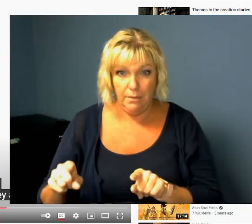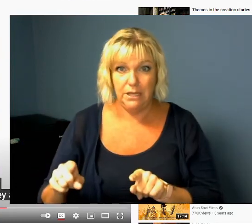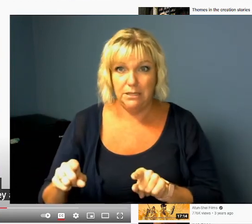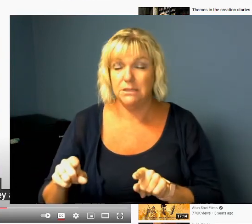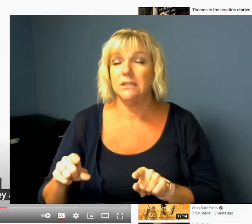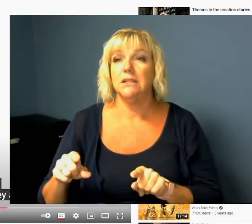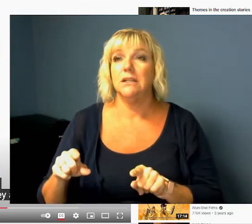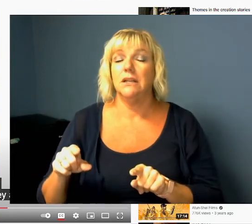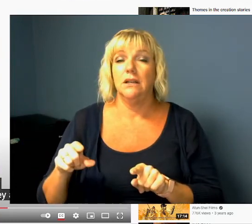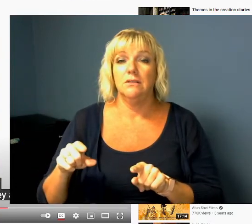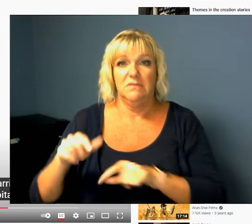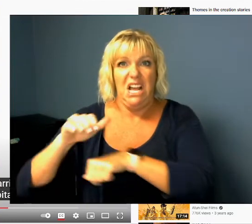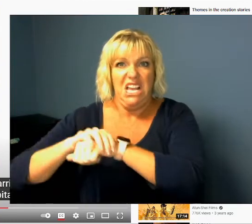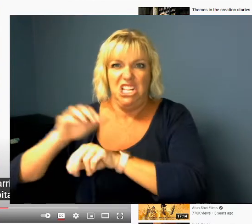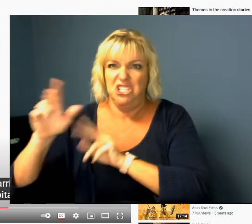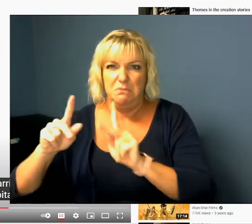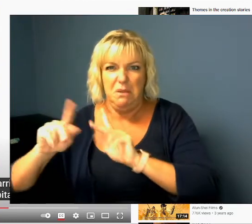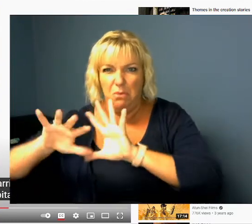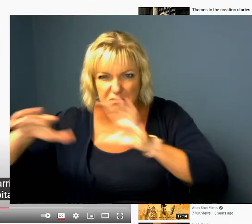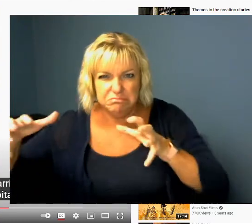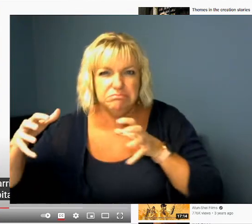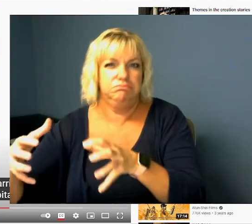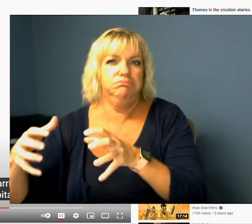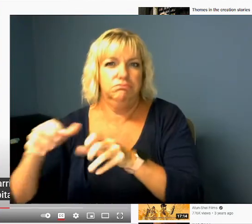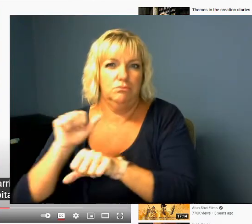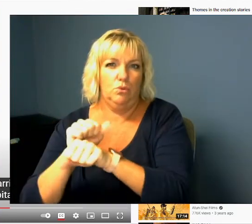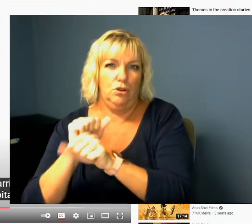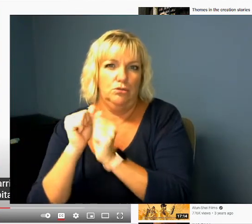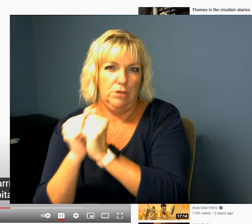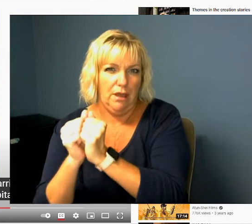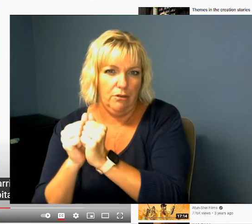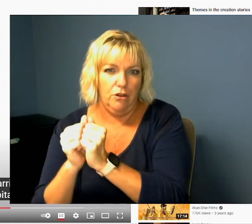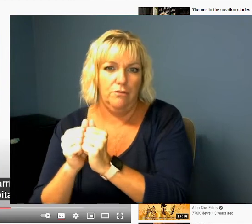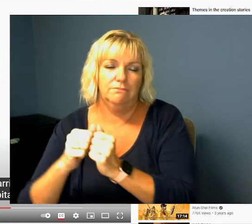united, they are able to destroy